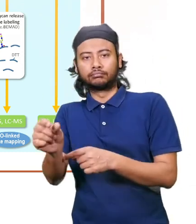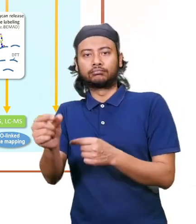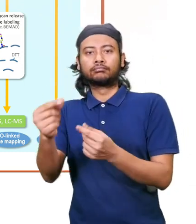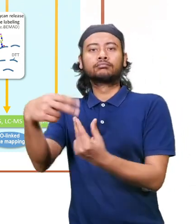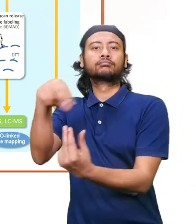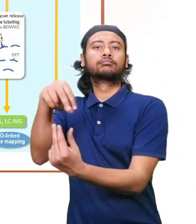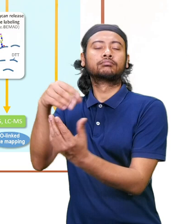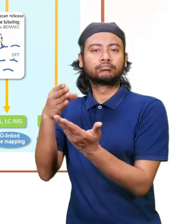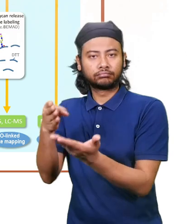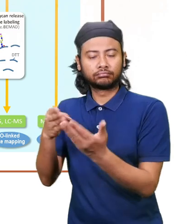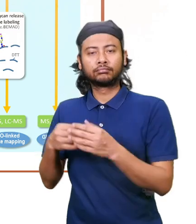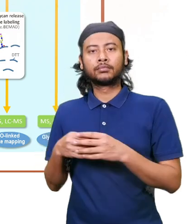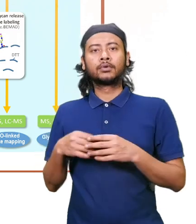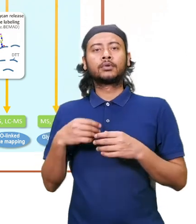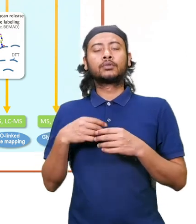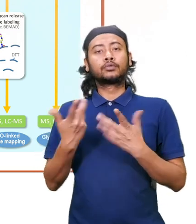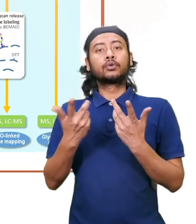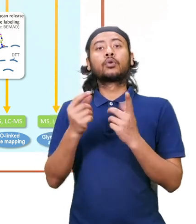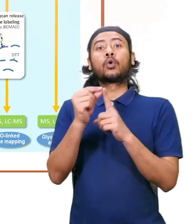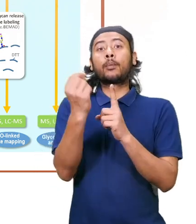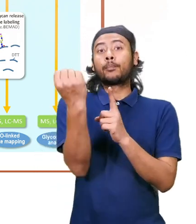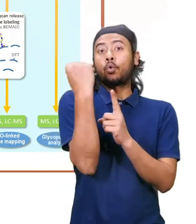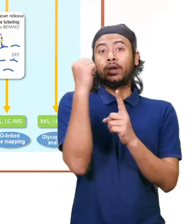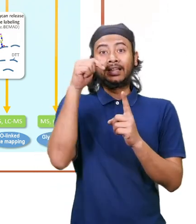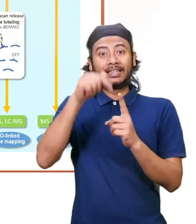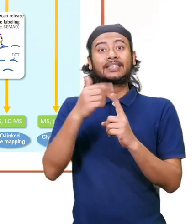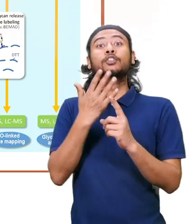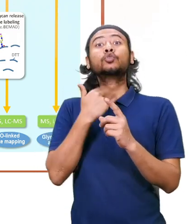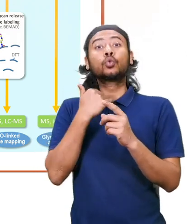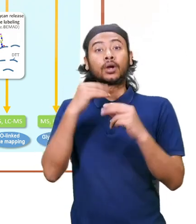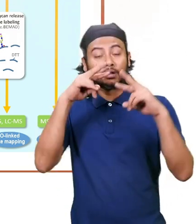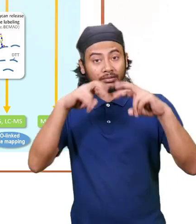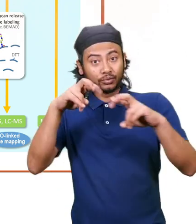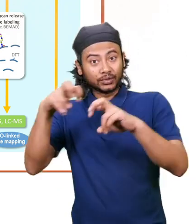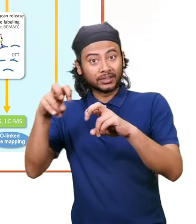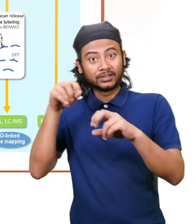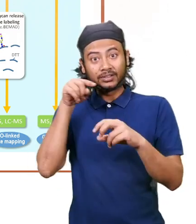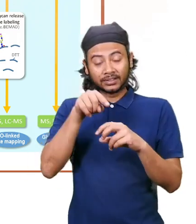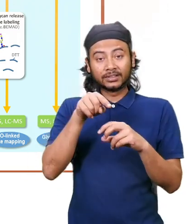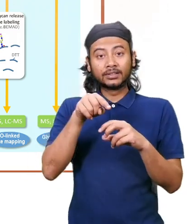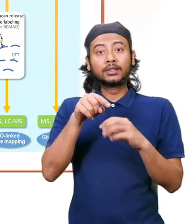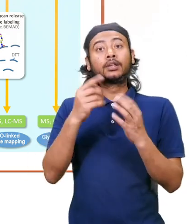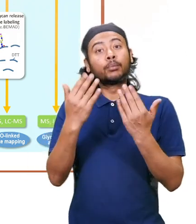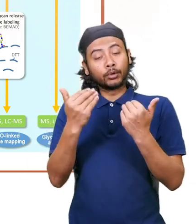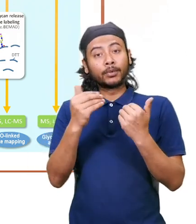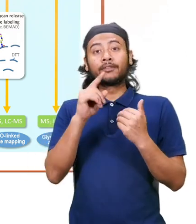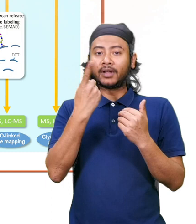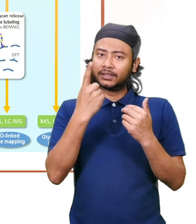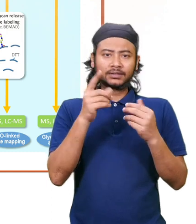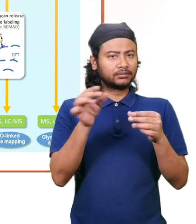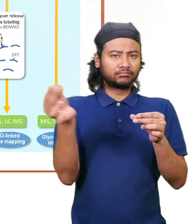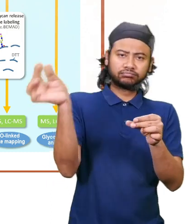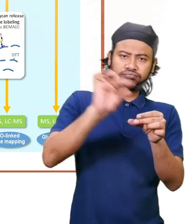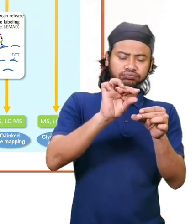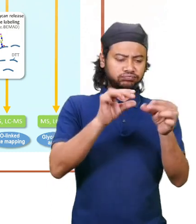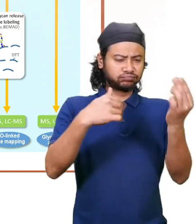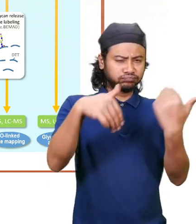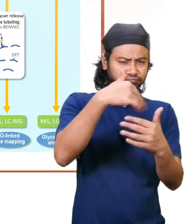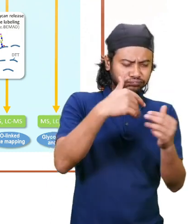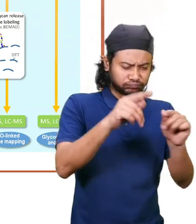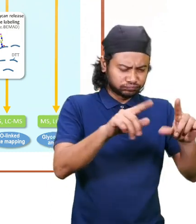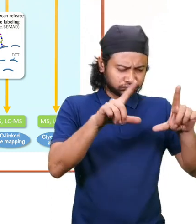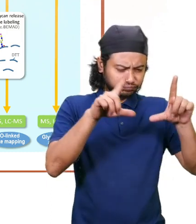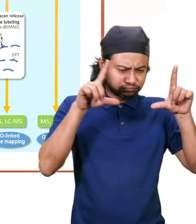of glycoproteomics, as I showed earlier, the protein or peptides are processed